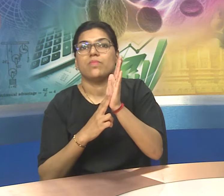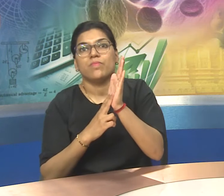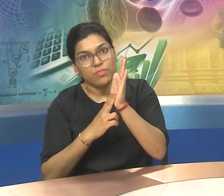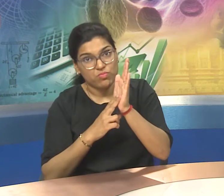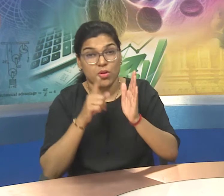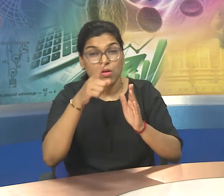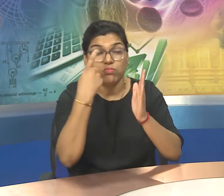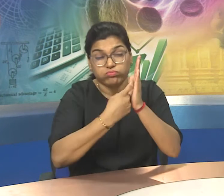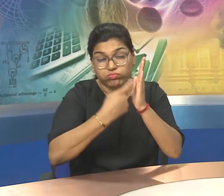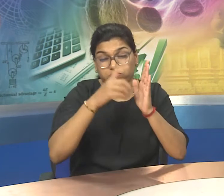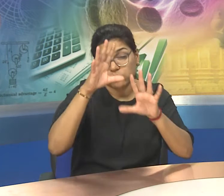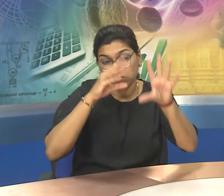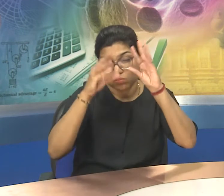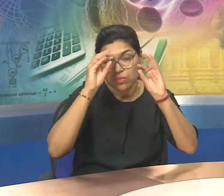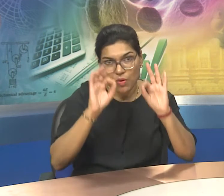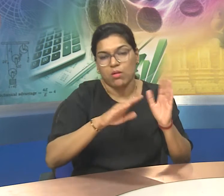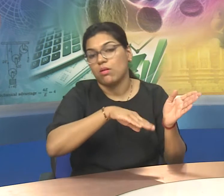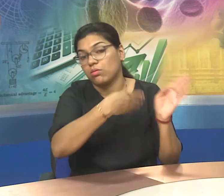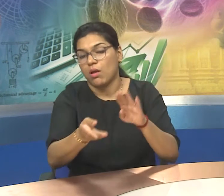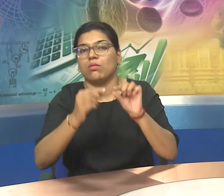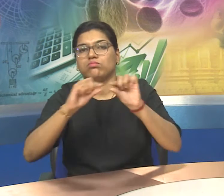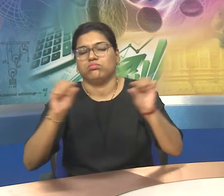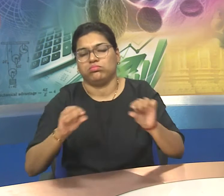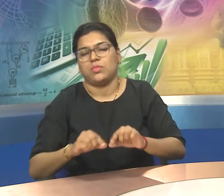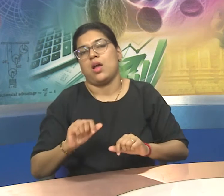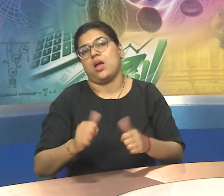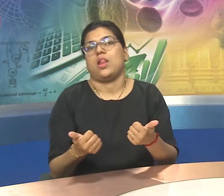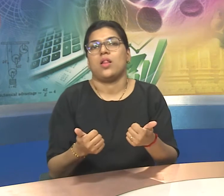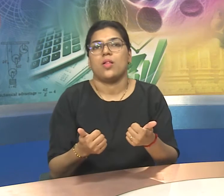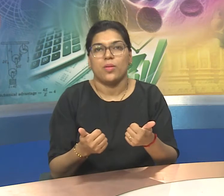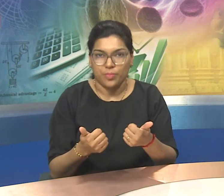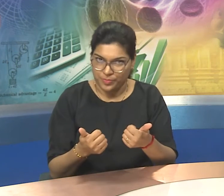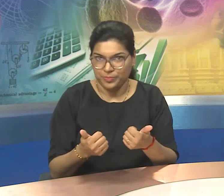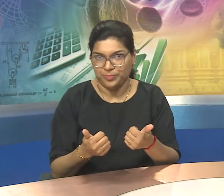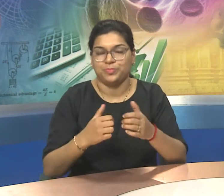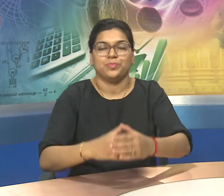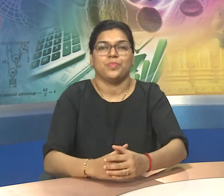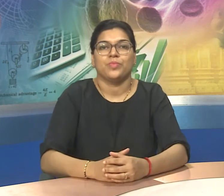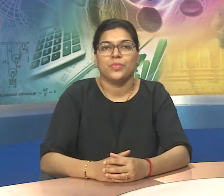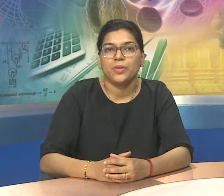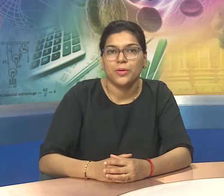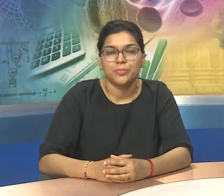is forgot. So, accordingly with the time the verb spelling changes.